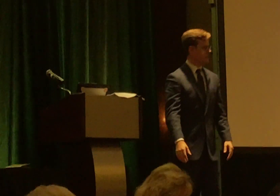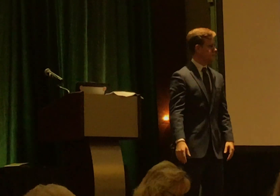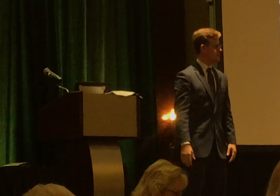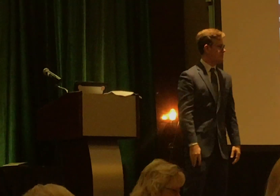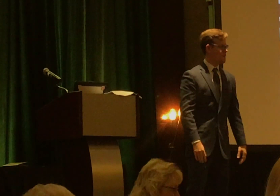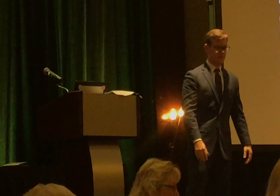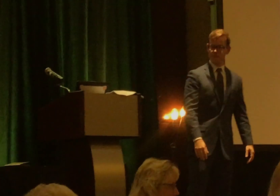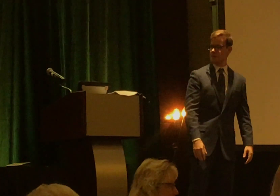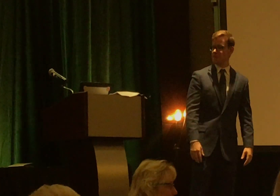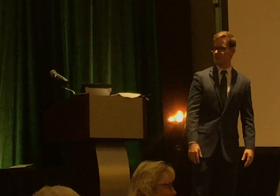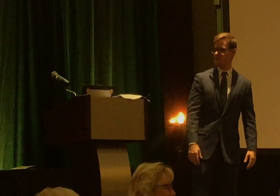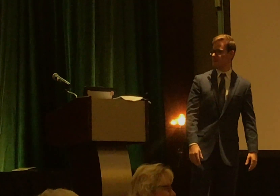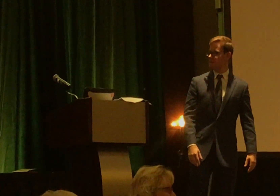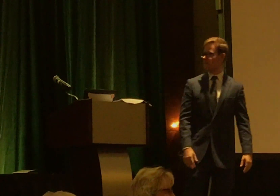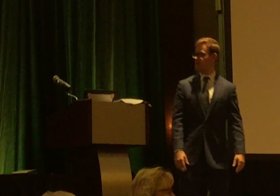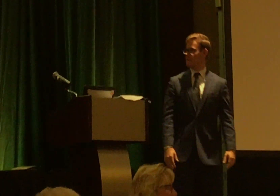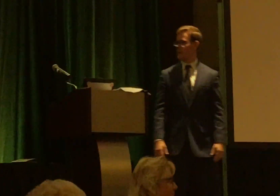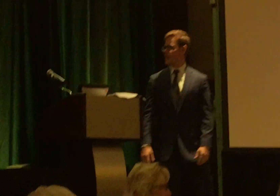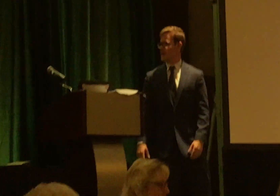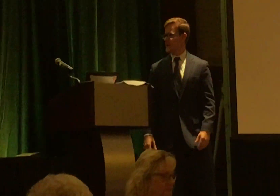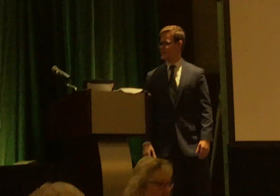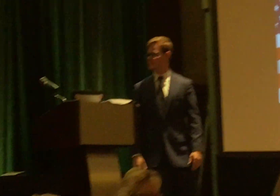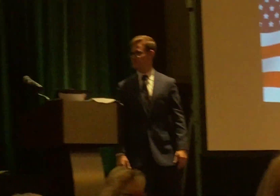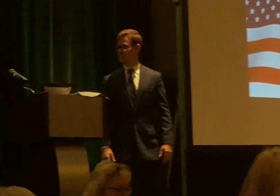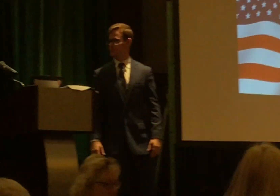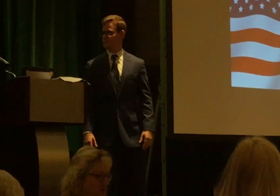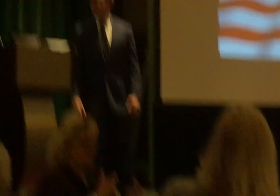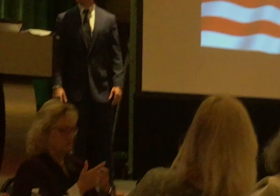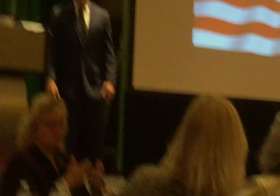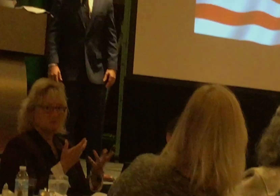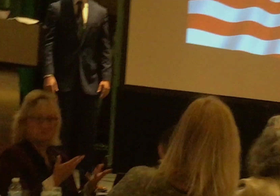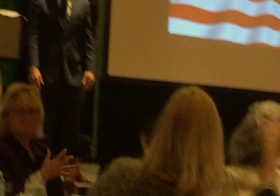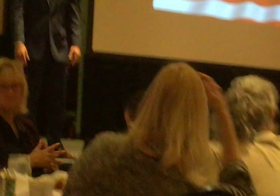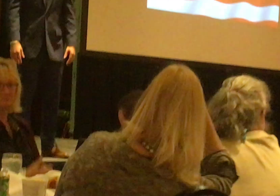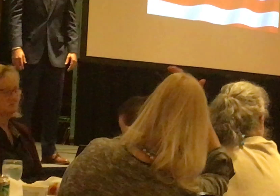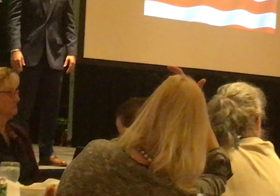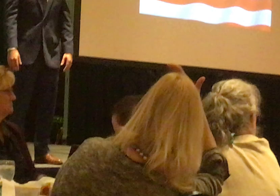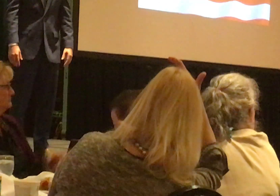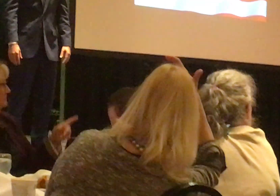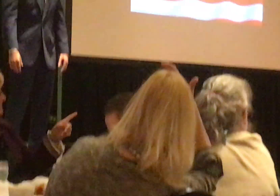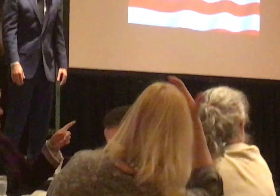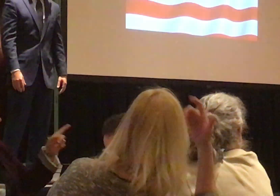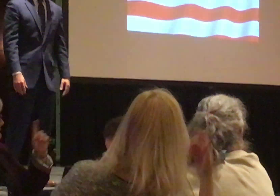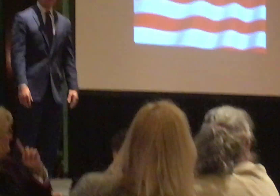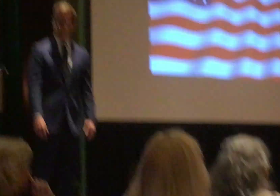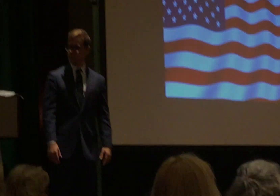if you would like. Are there any questions from the floor?